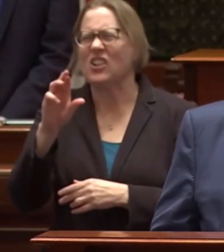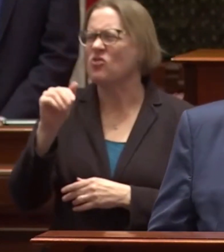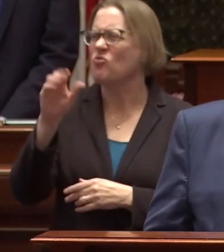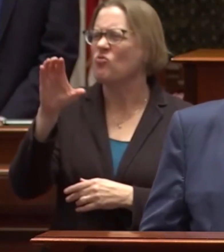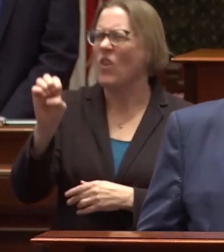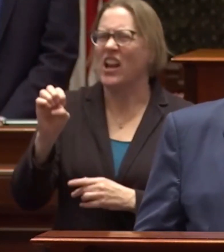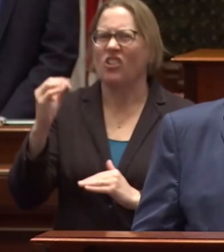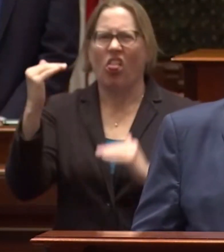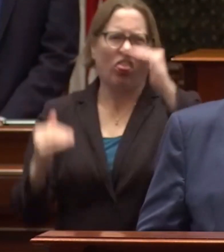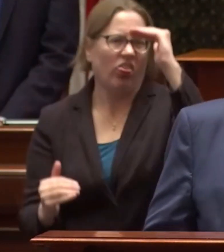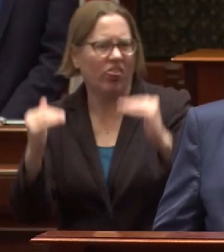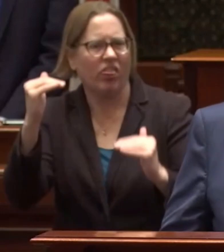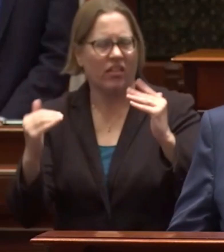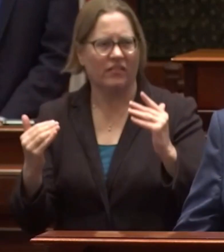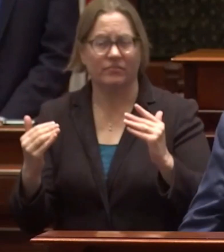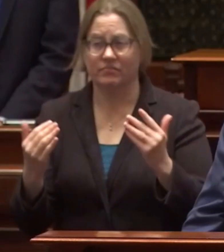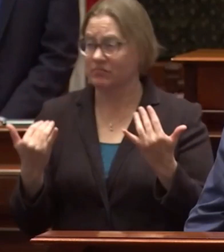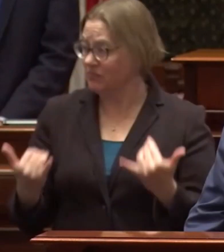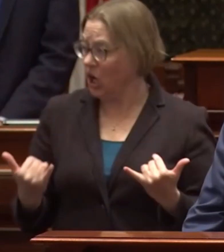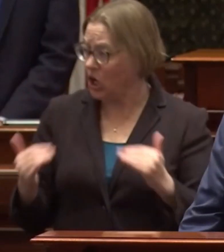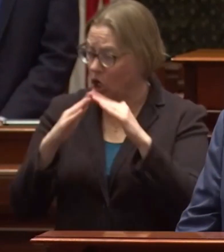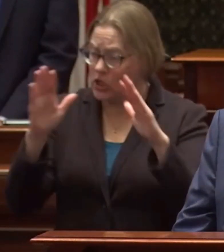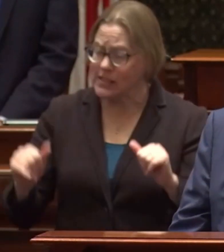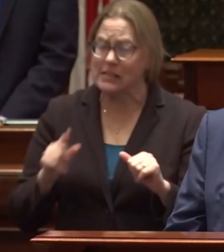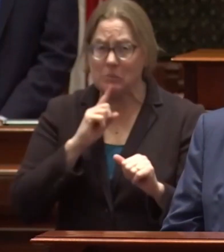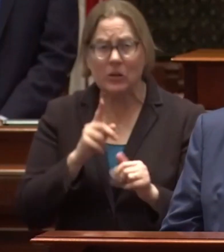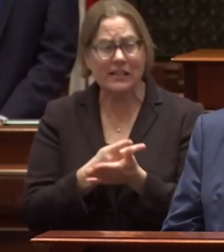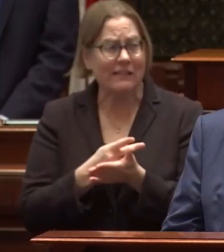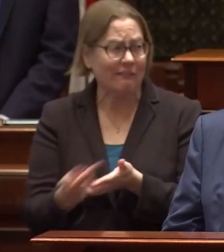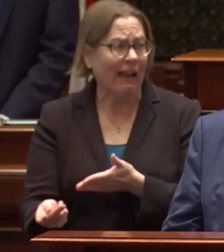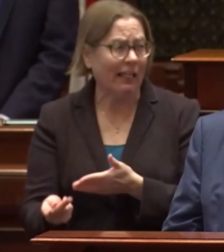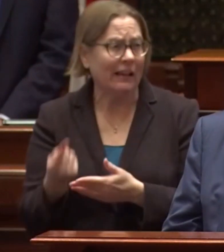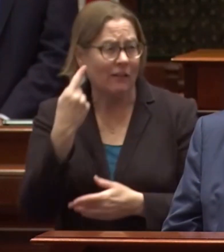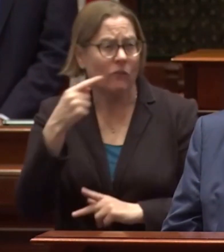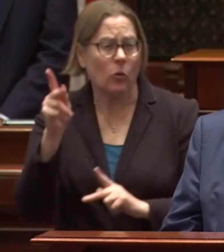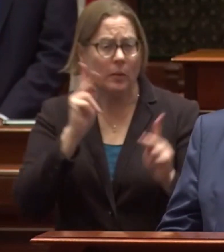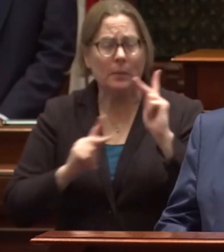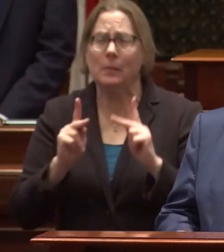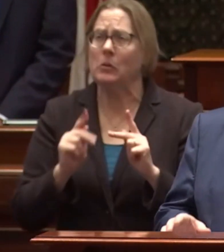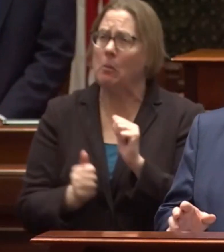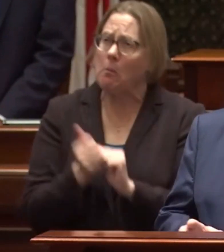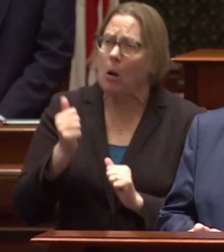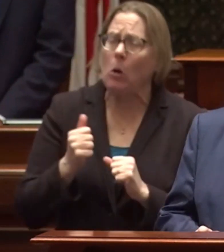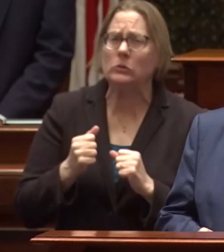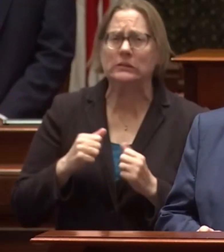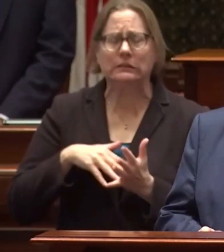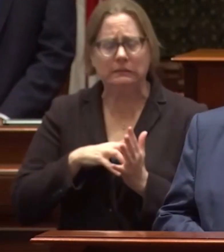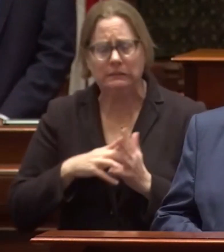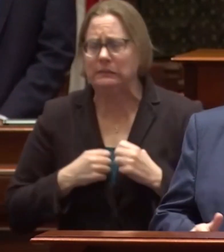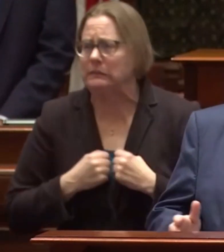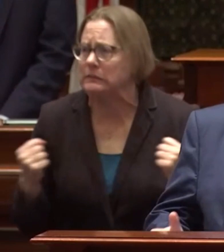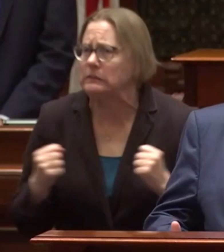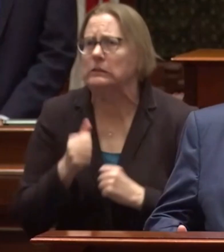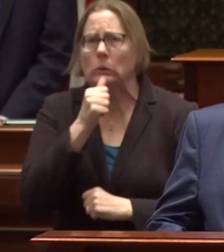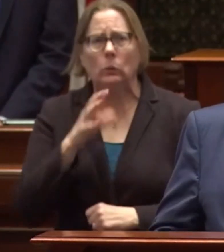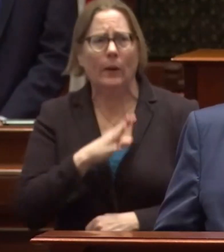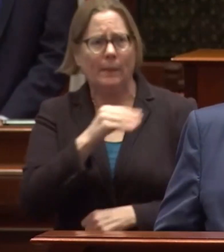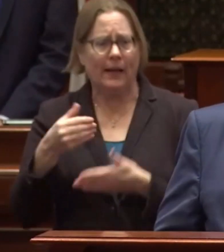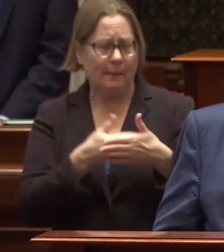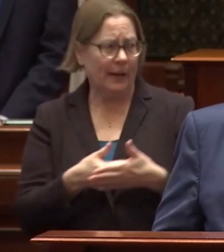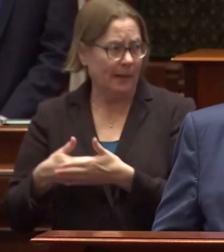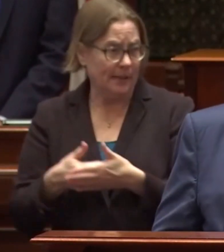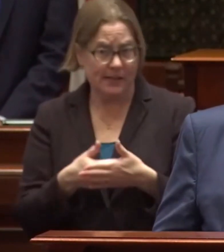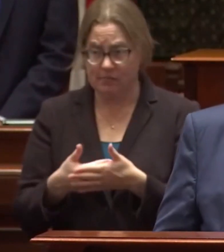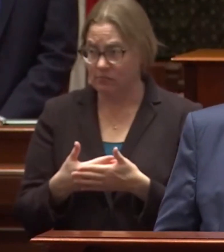current system is failing our most vulnerable women and babies. The solution lies, as it often